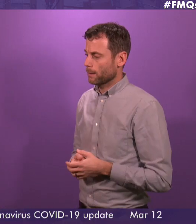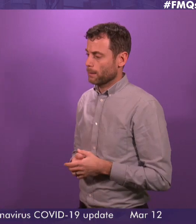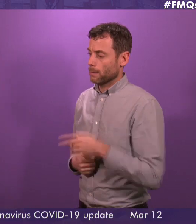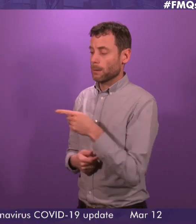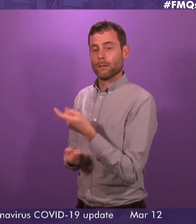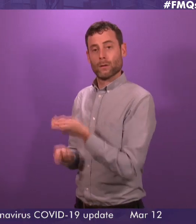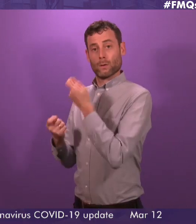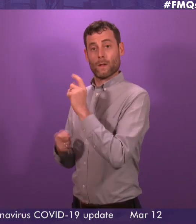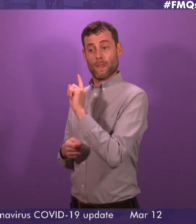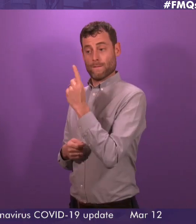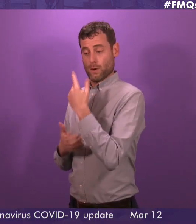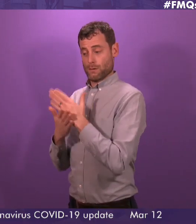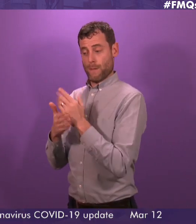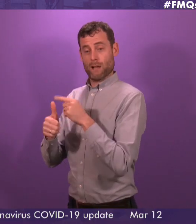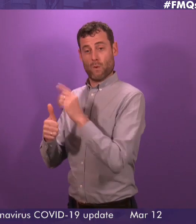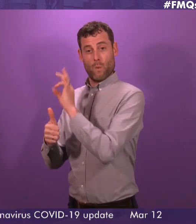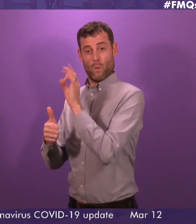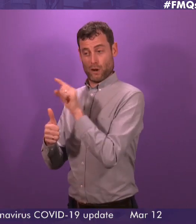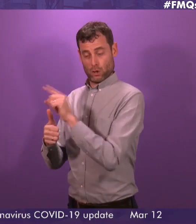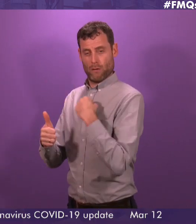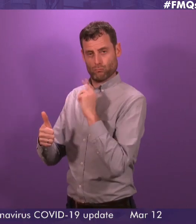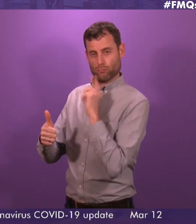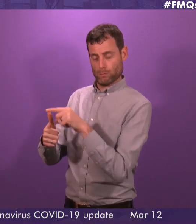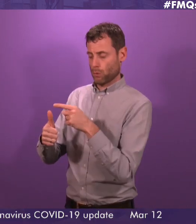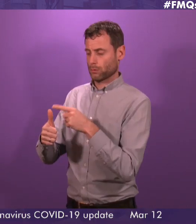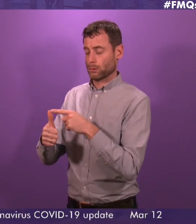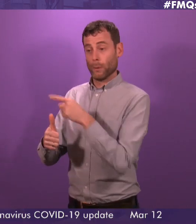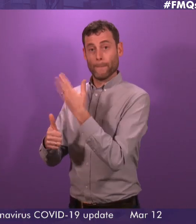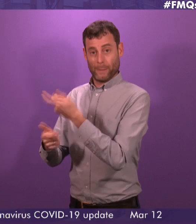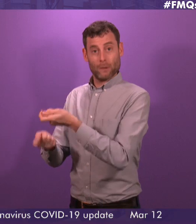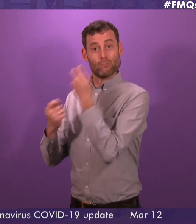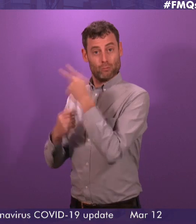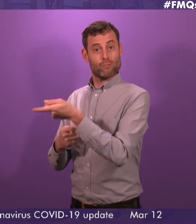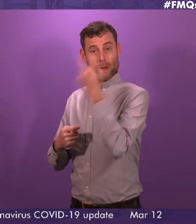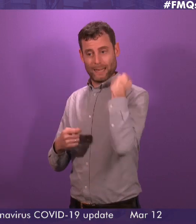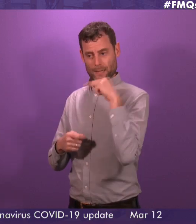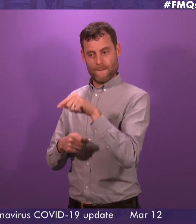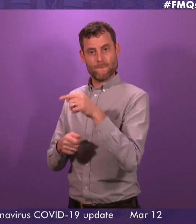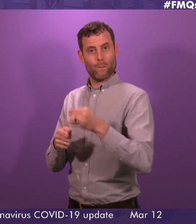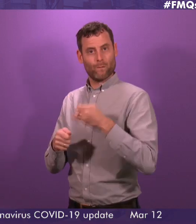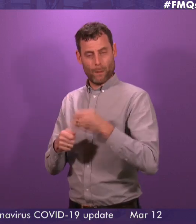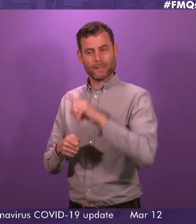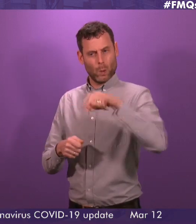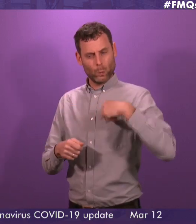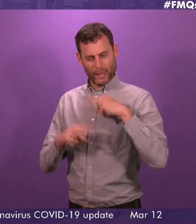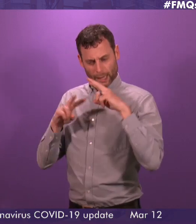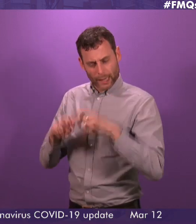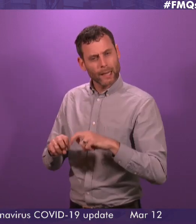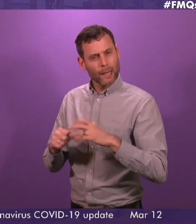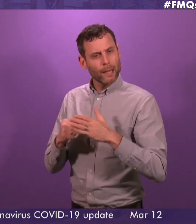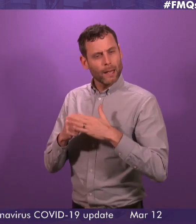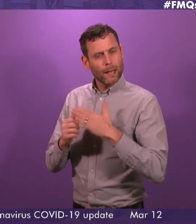of Mr Whittle's question, we are following up on the issue he raised with that particular pharmacy in order to